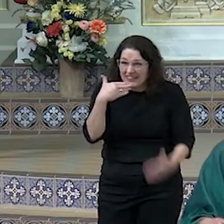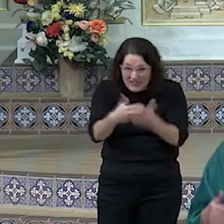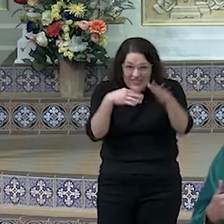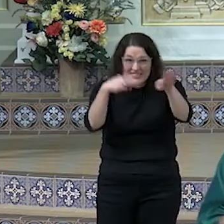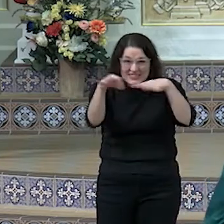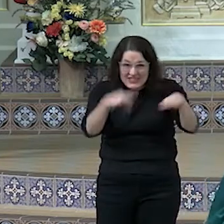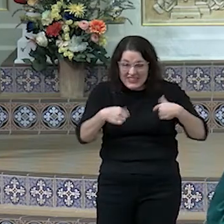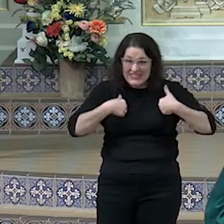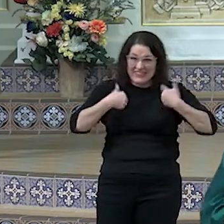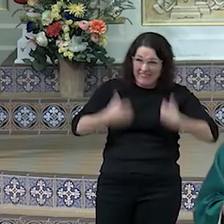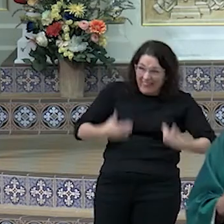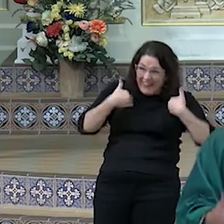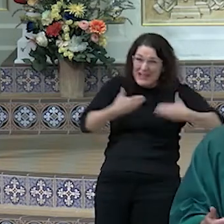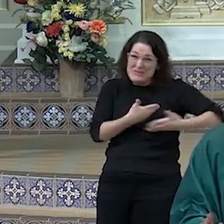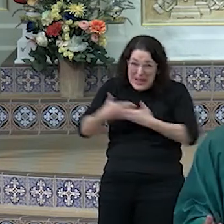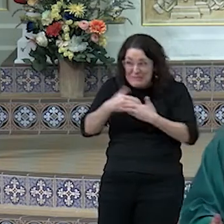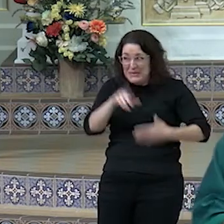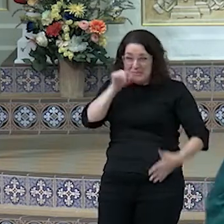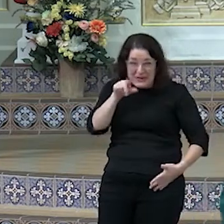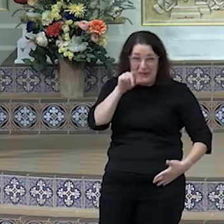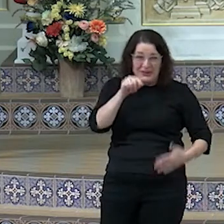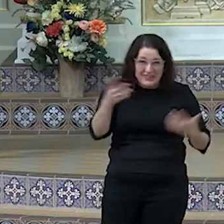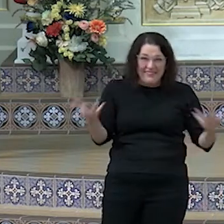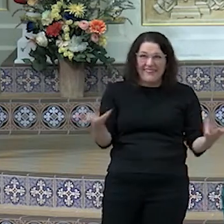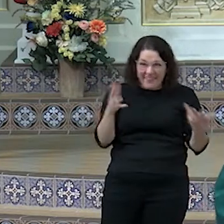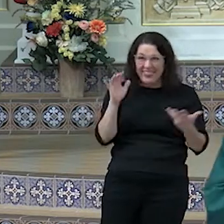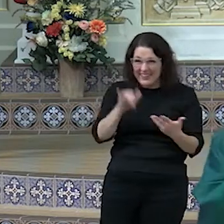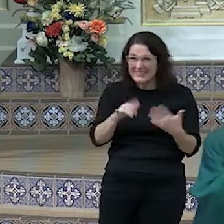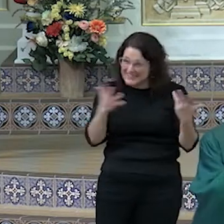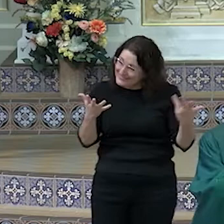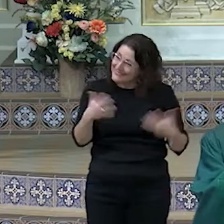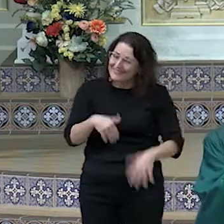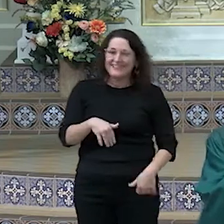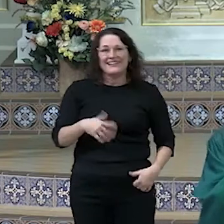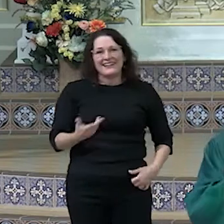I have to admit, that is really, really accurate.